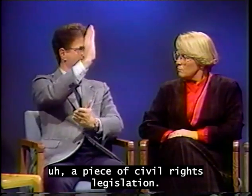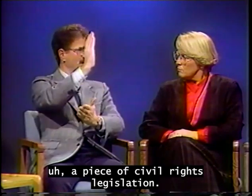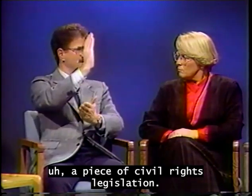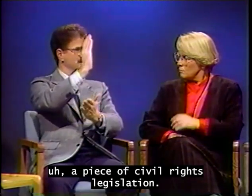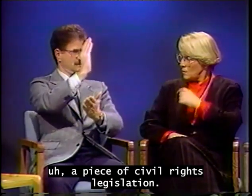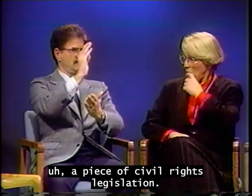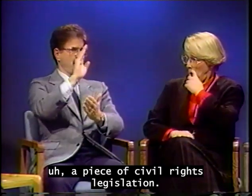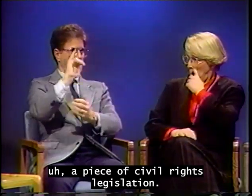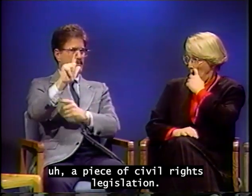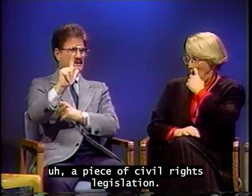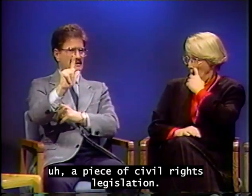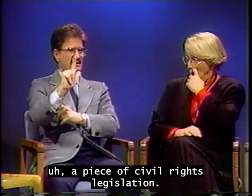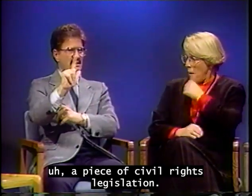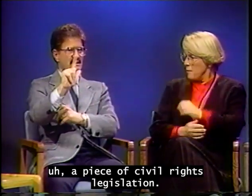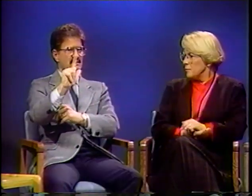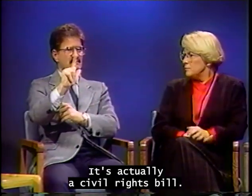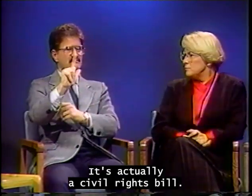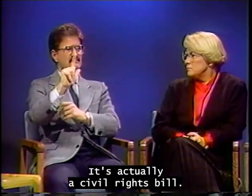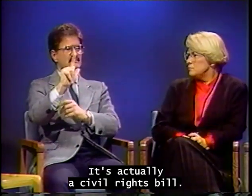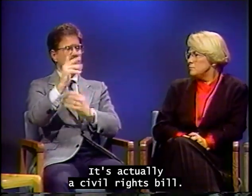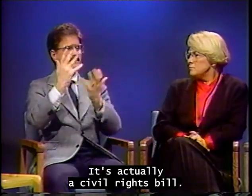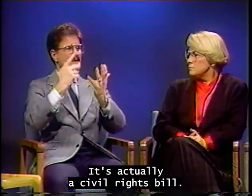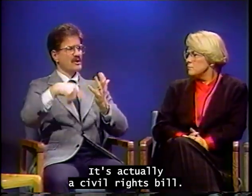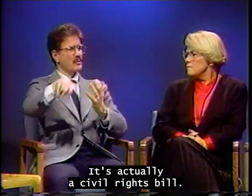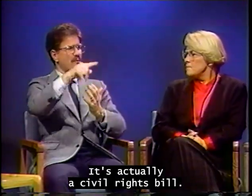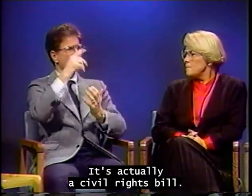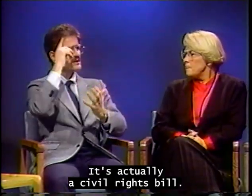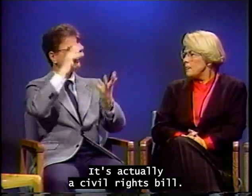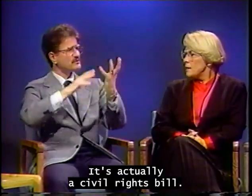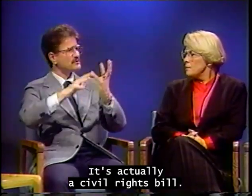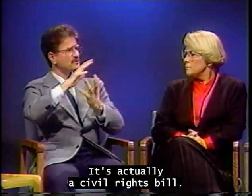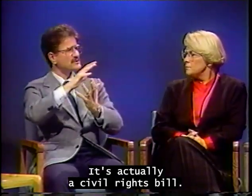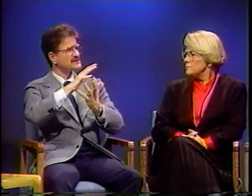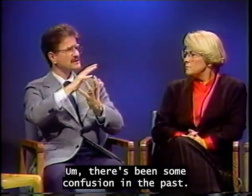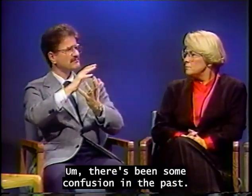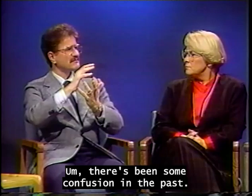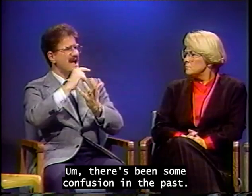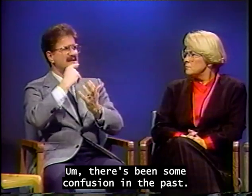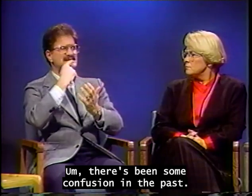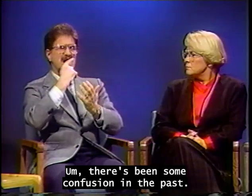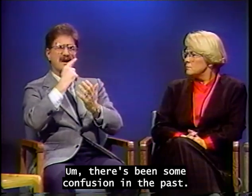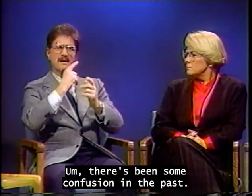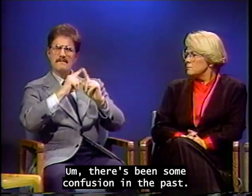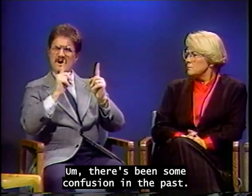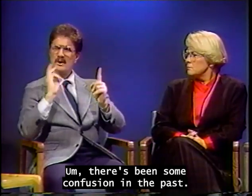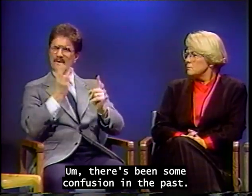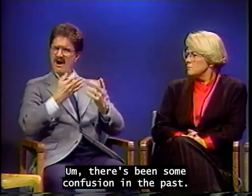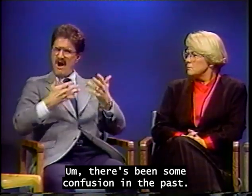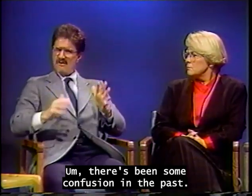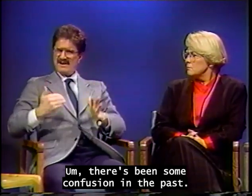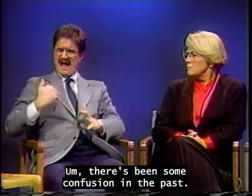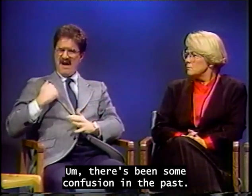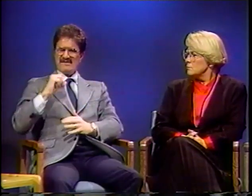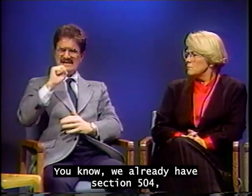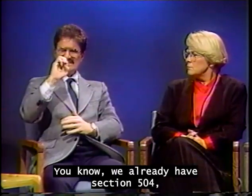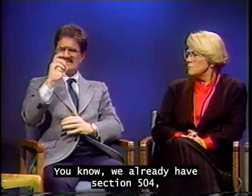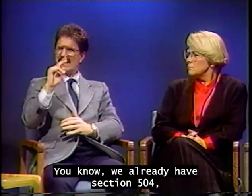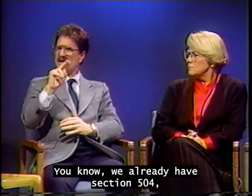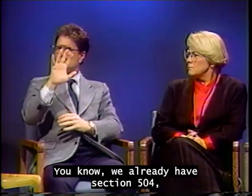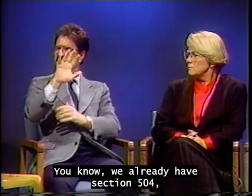a piece of civil rights legislation. It's actually a civil rights bill. There's been some confusion in the past. You know, we